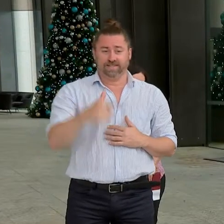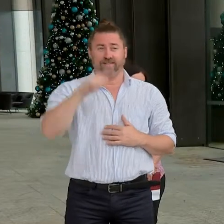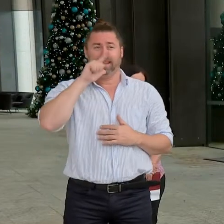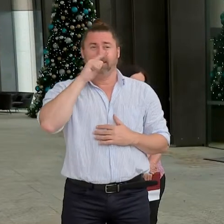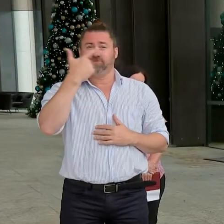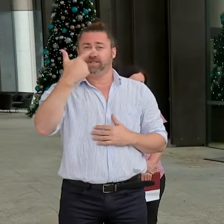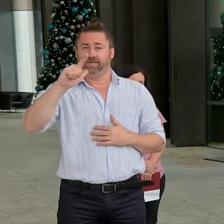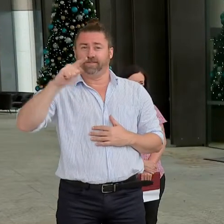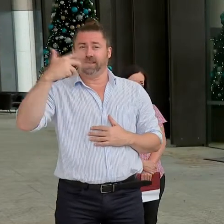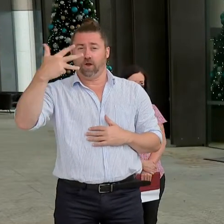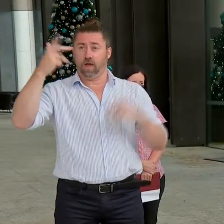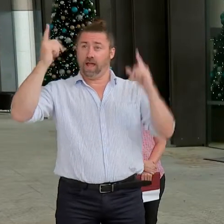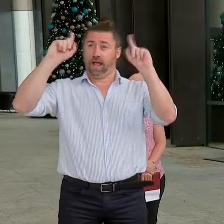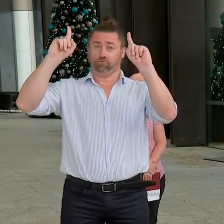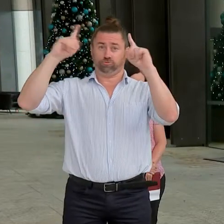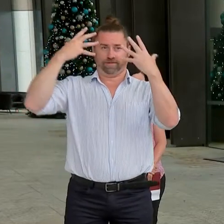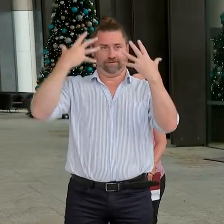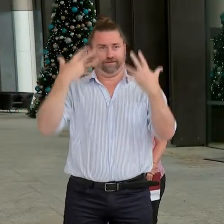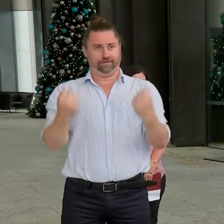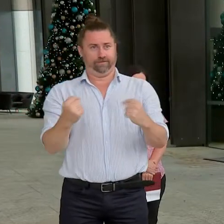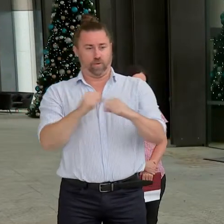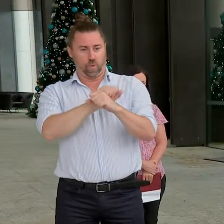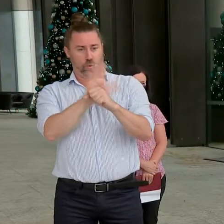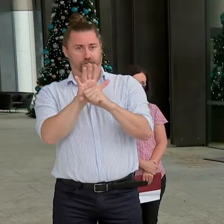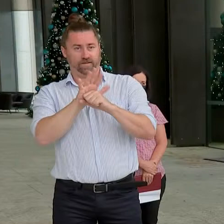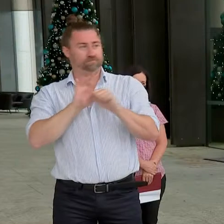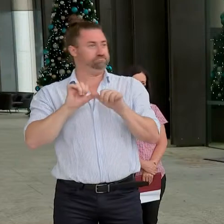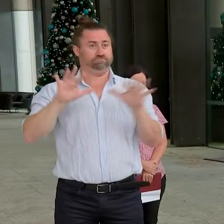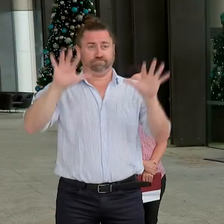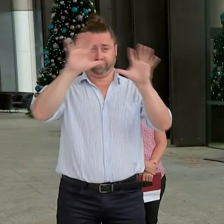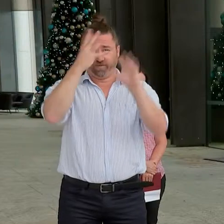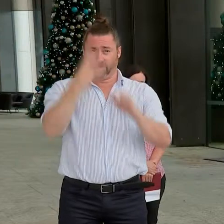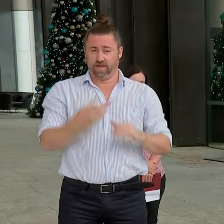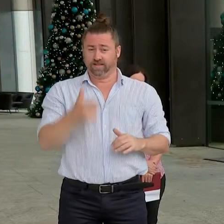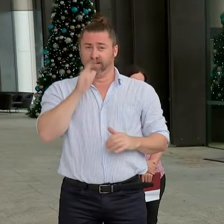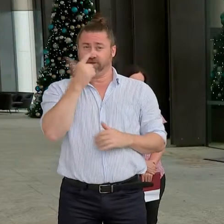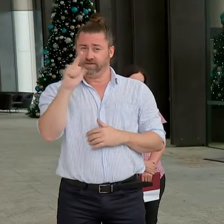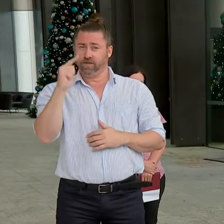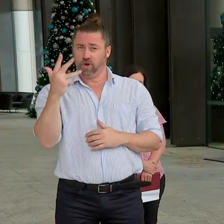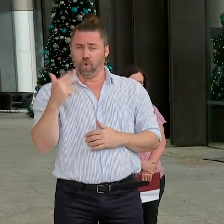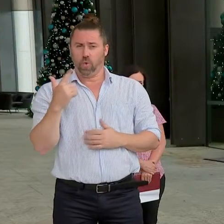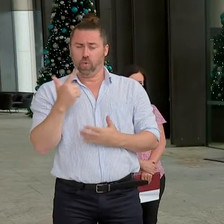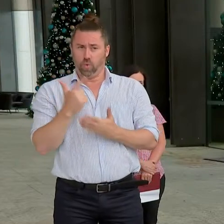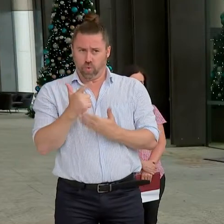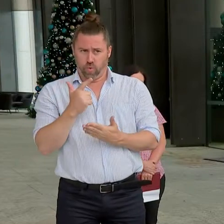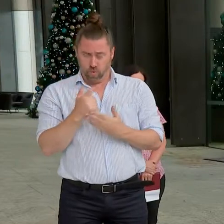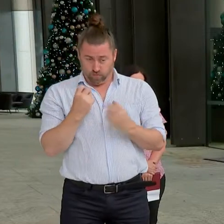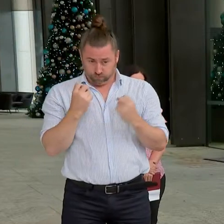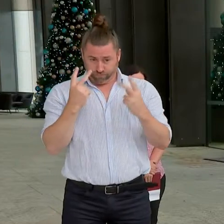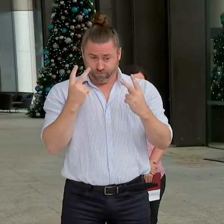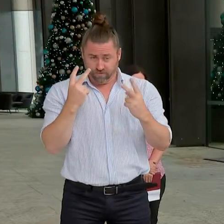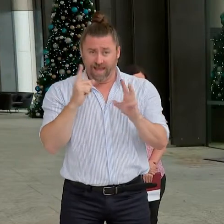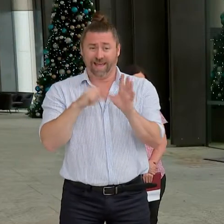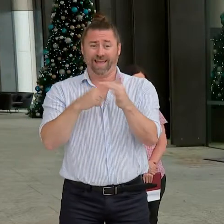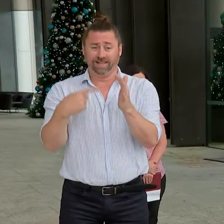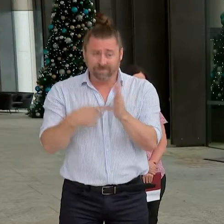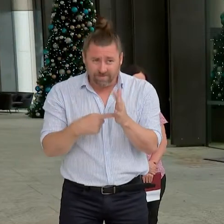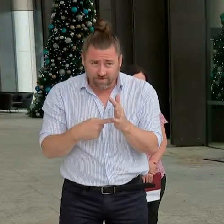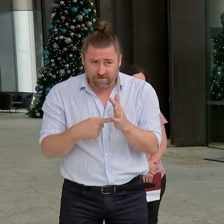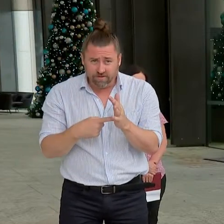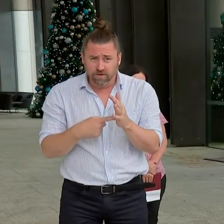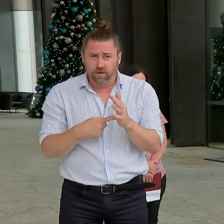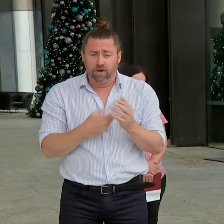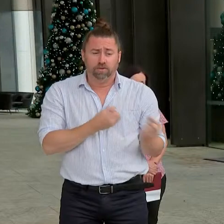4,779 active cases at the moment. Yet despite this very large number of cases, we are seeing very few cases